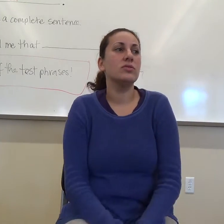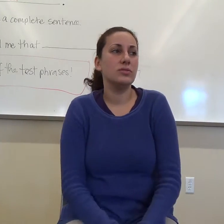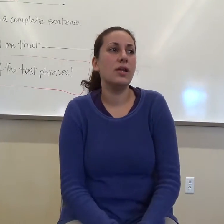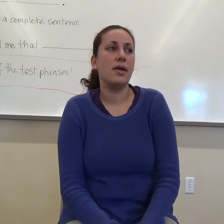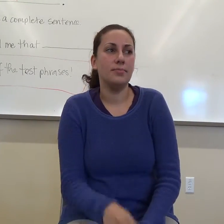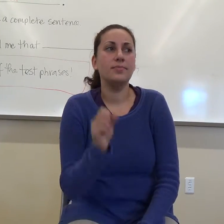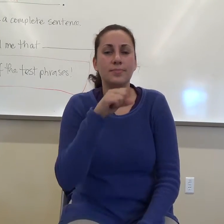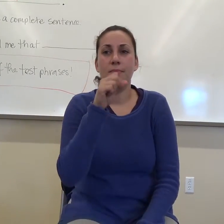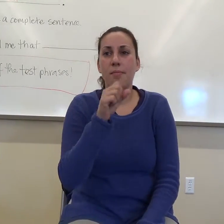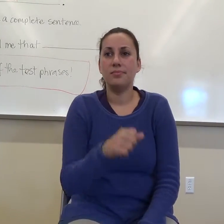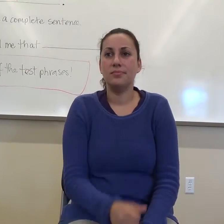So